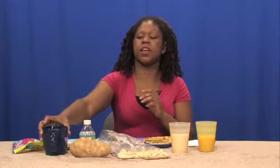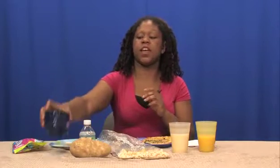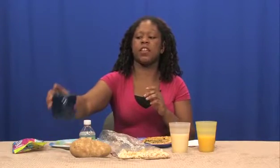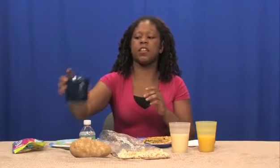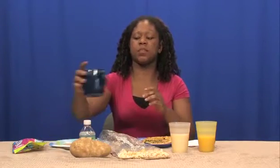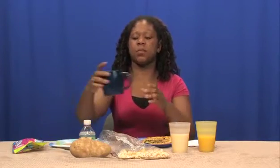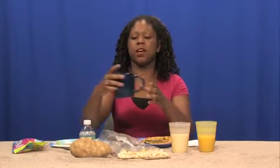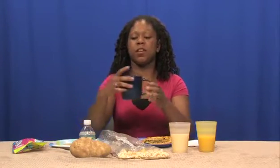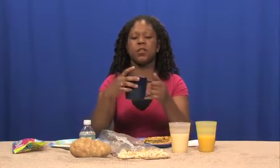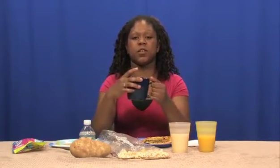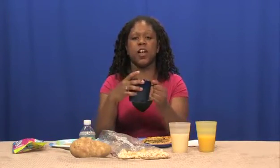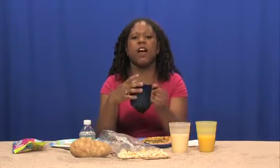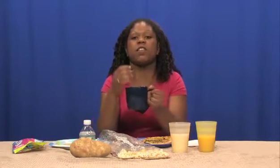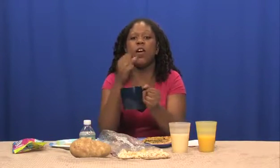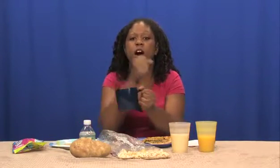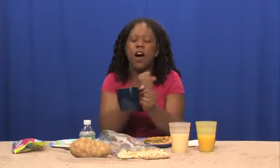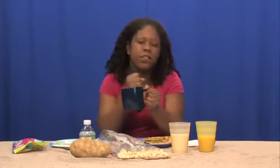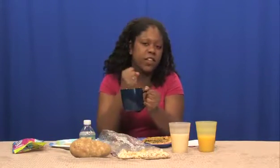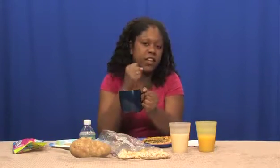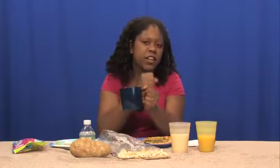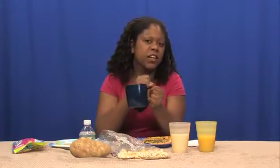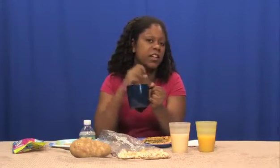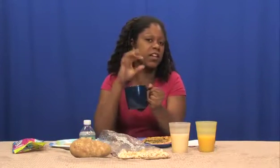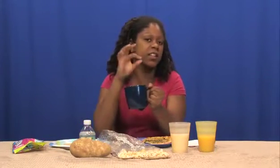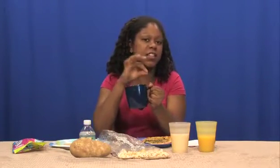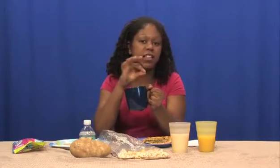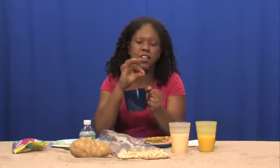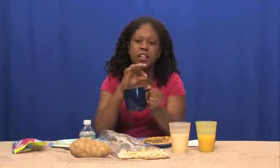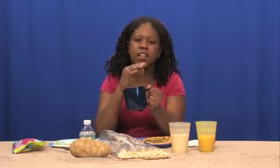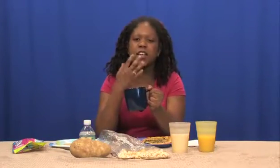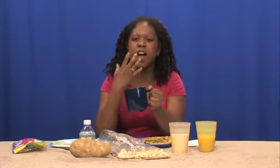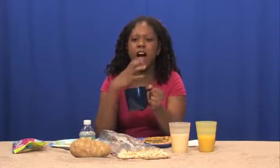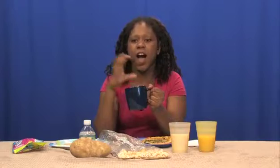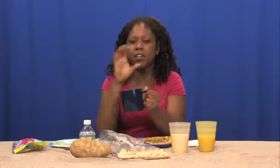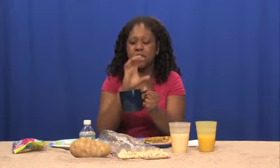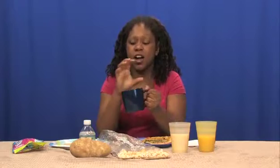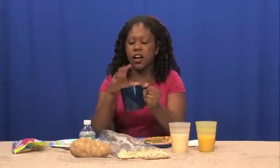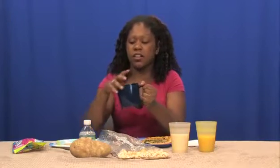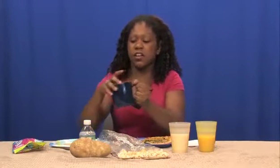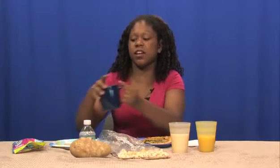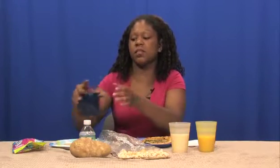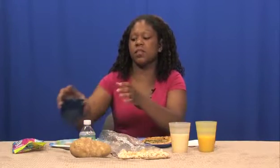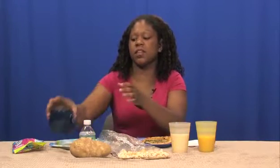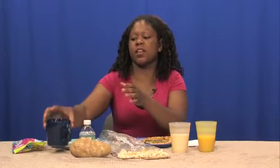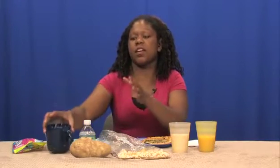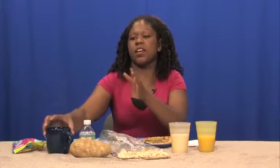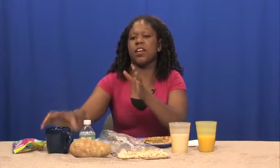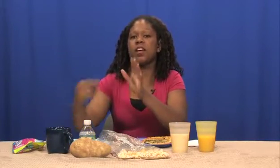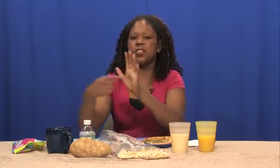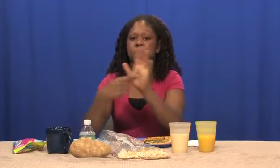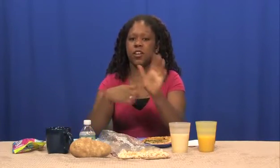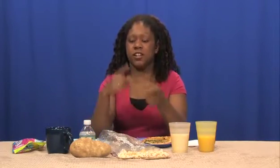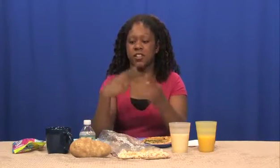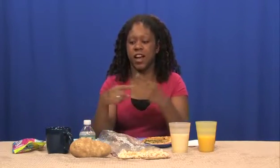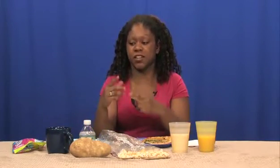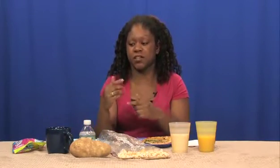In this mug, you could have coffee, tea, hot chocolate, and I'll show you the signs